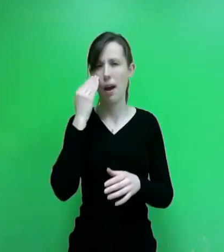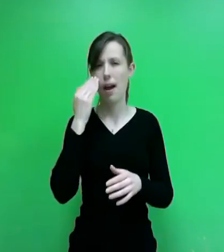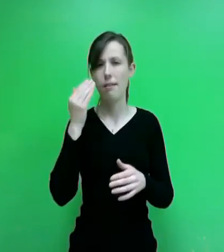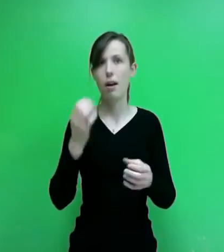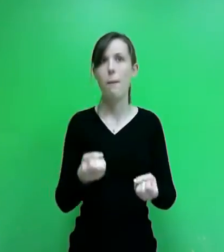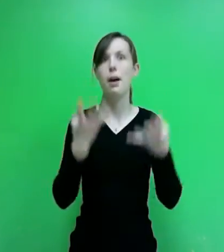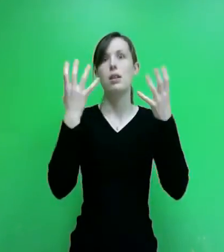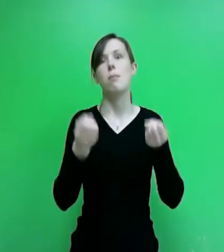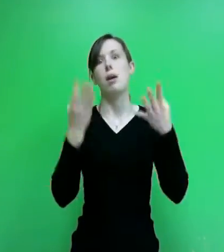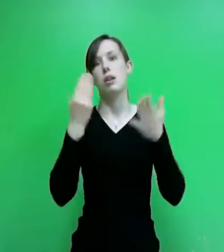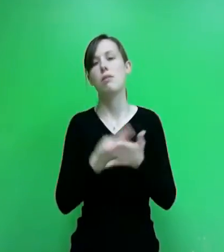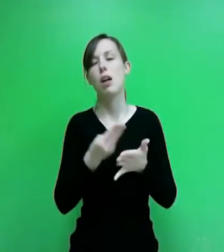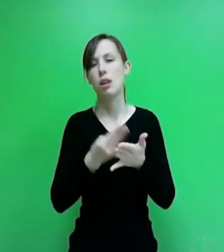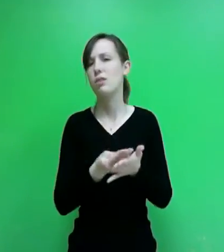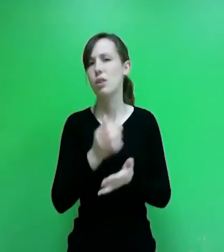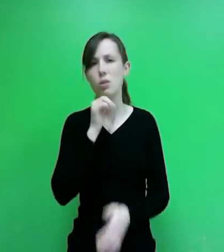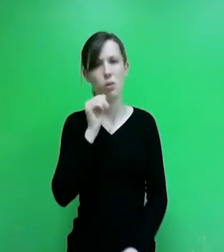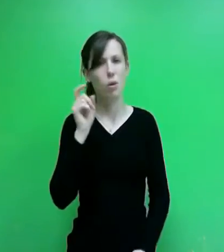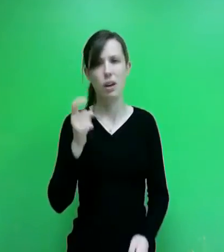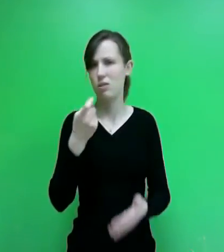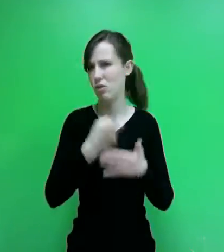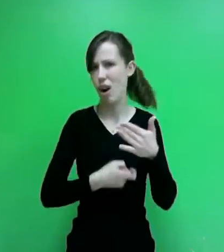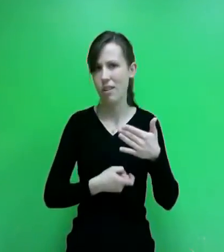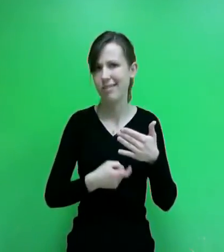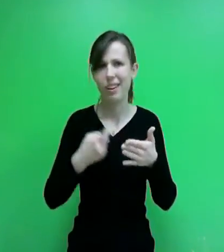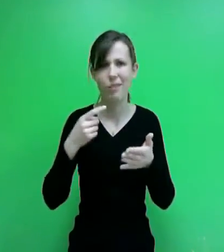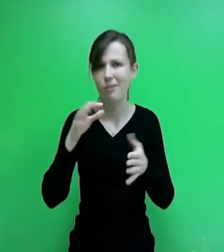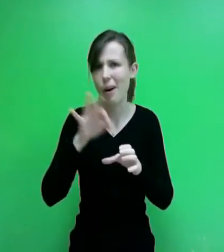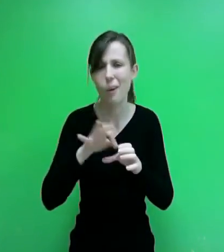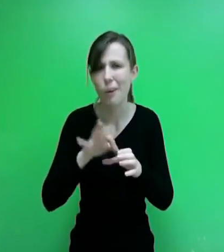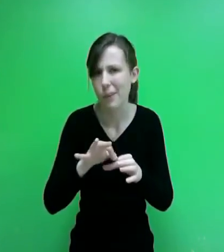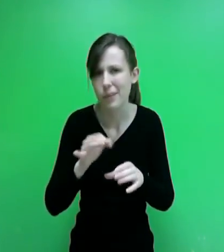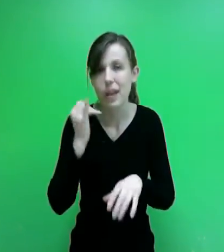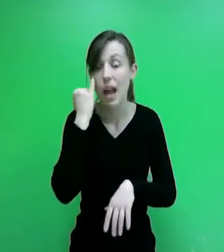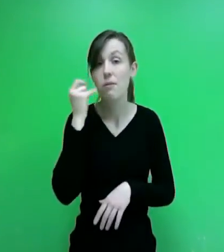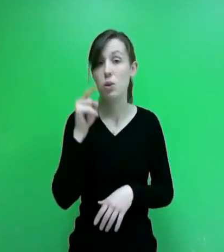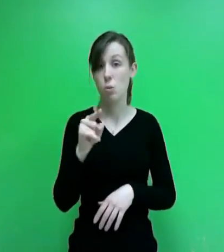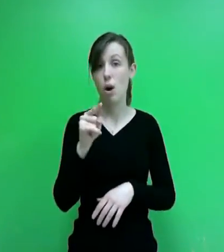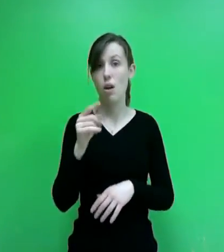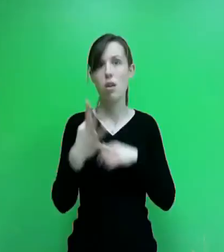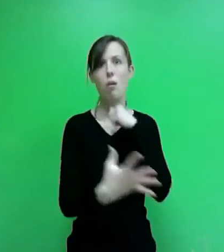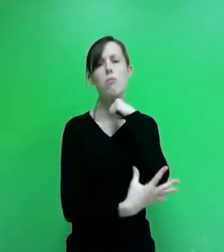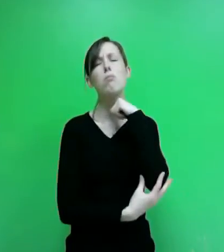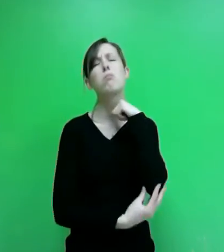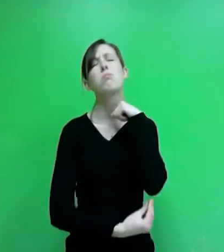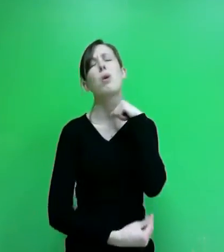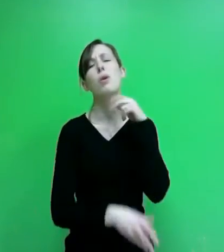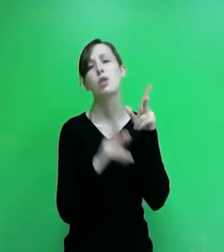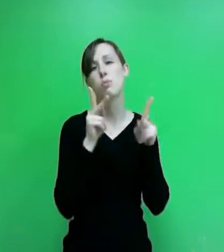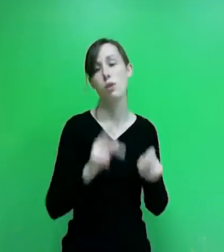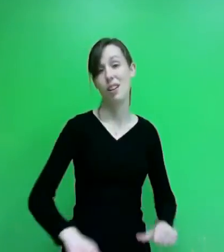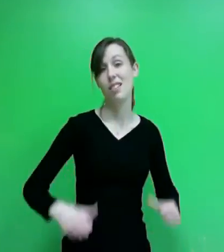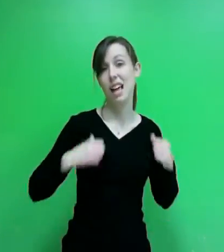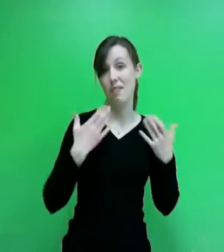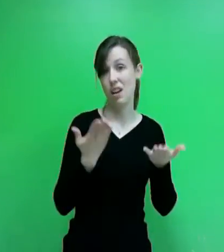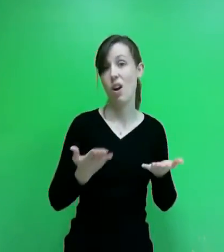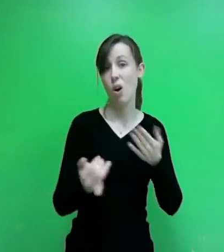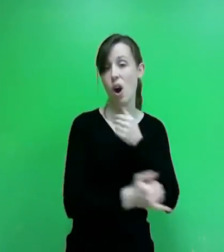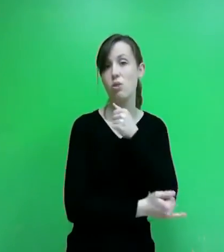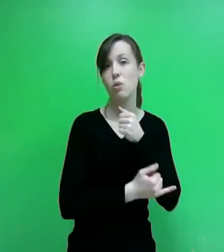billions of dollars, you don't get charged to vote. If you are the poorest person alive in our country, you also do not have to